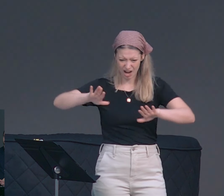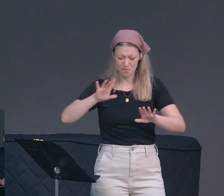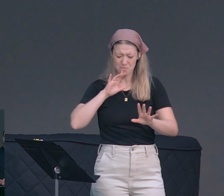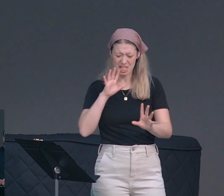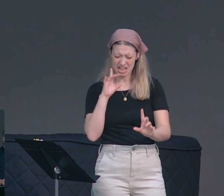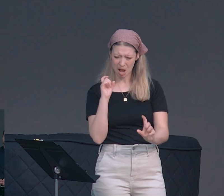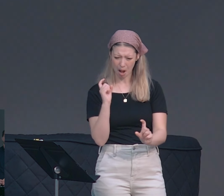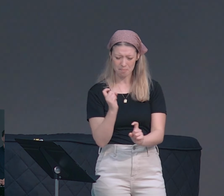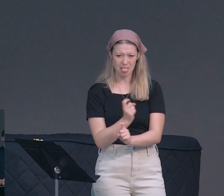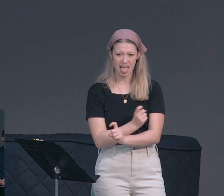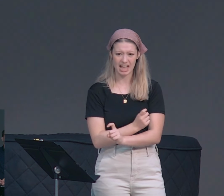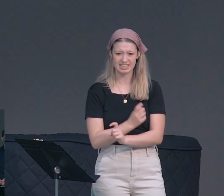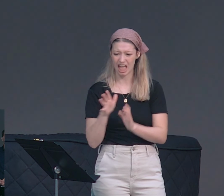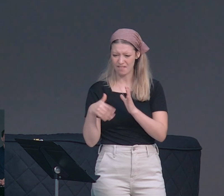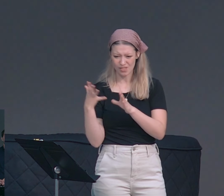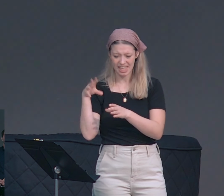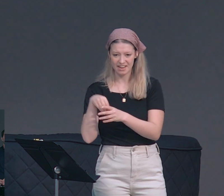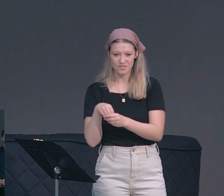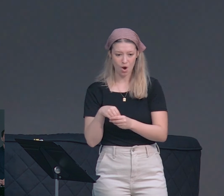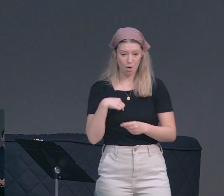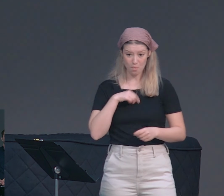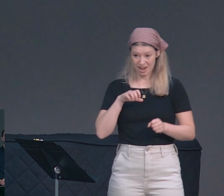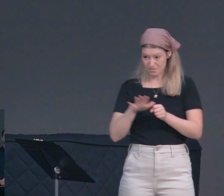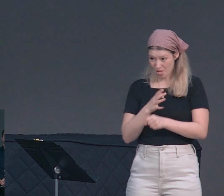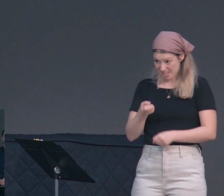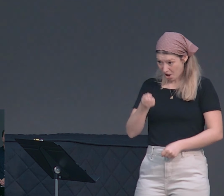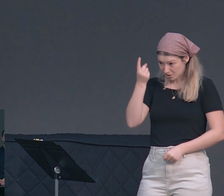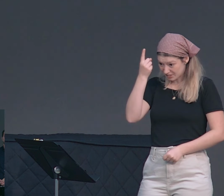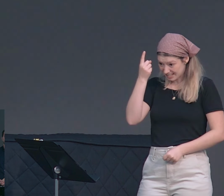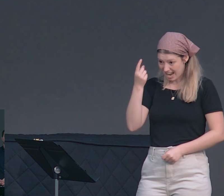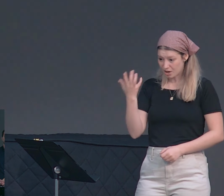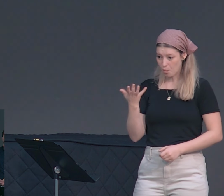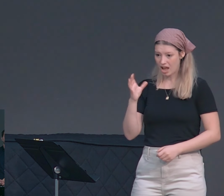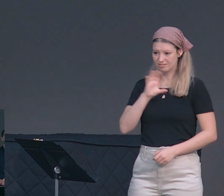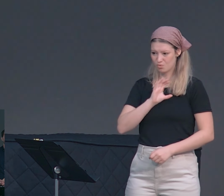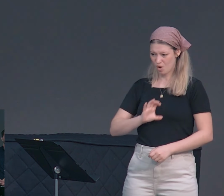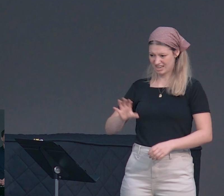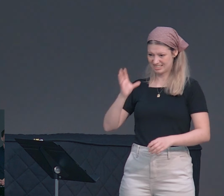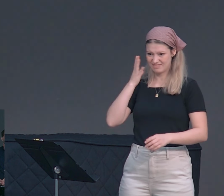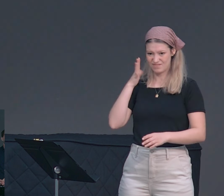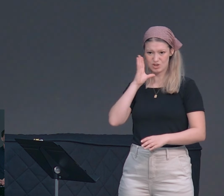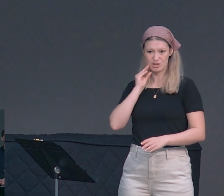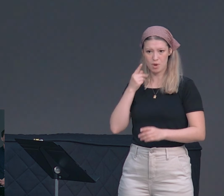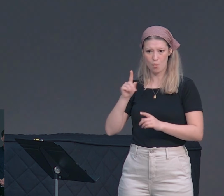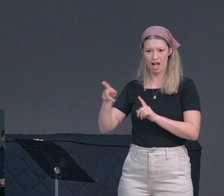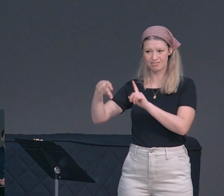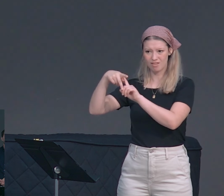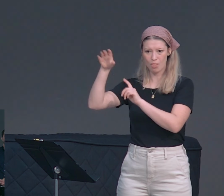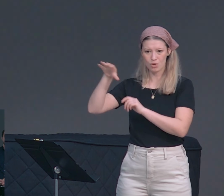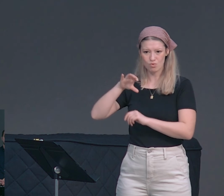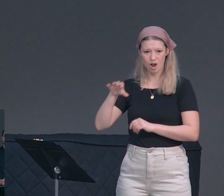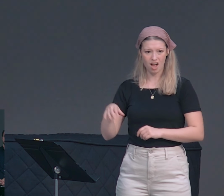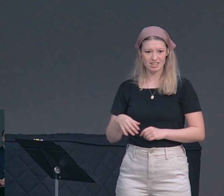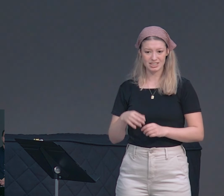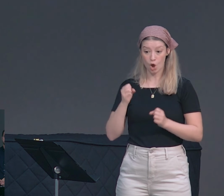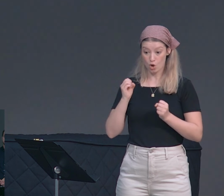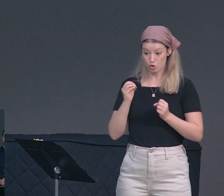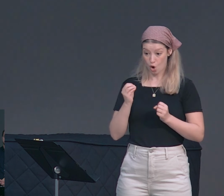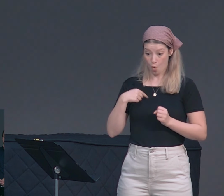we can't truly comprehend what was experienced by Christ so that we could be made right with